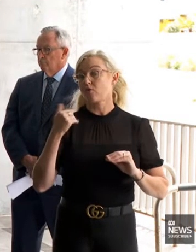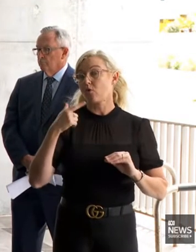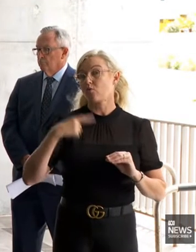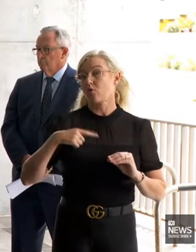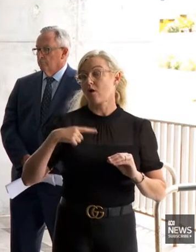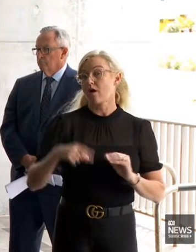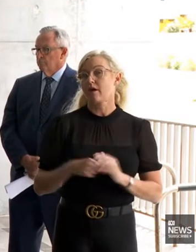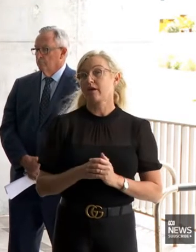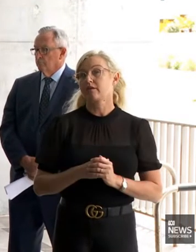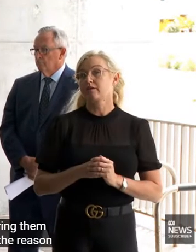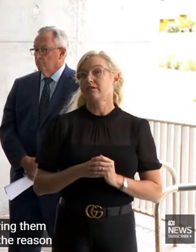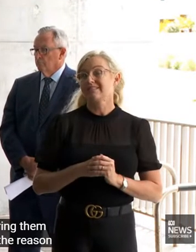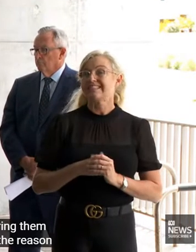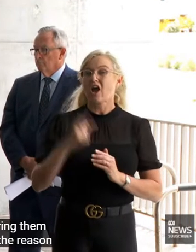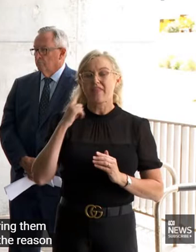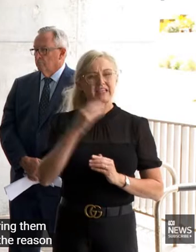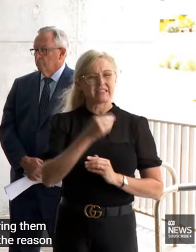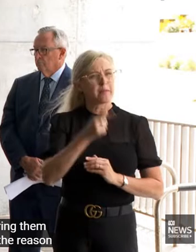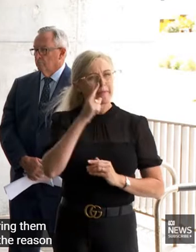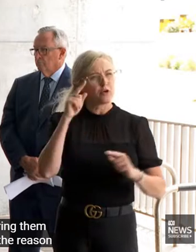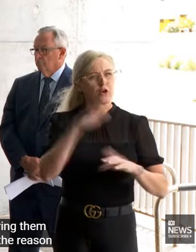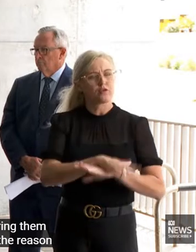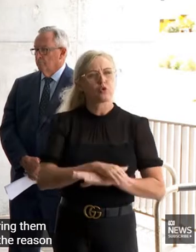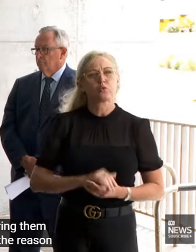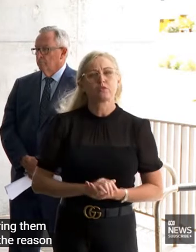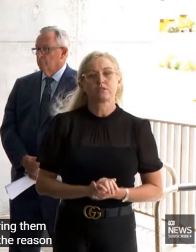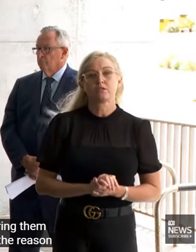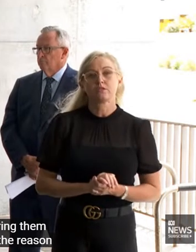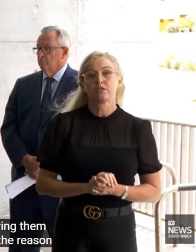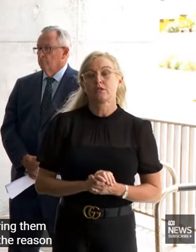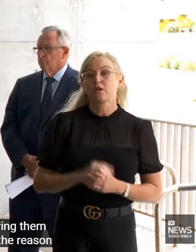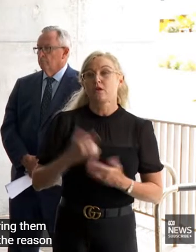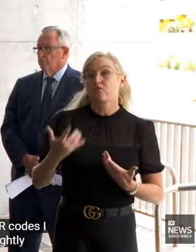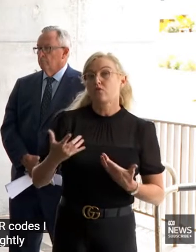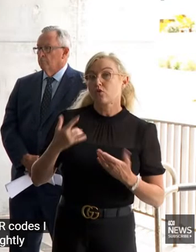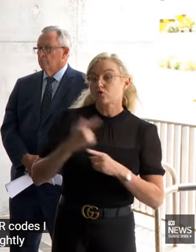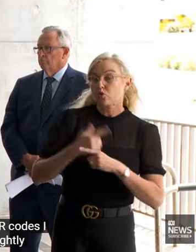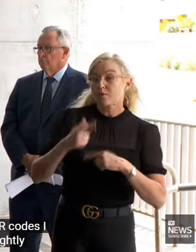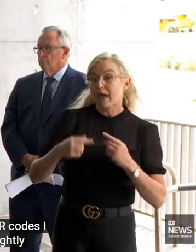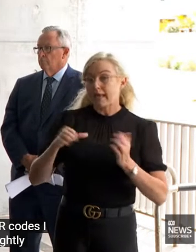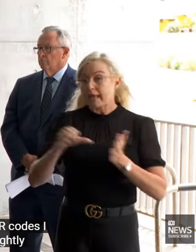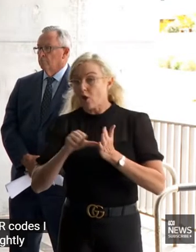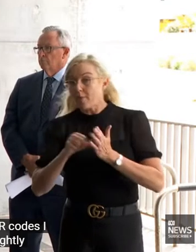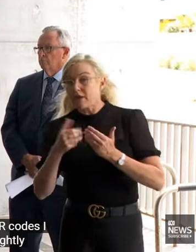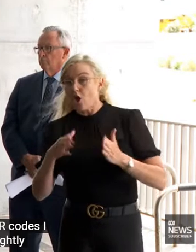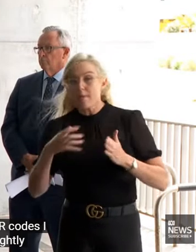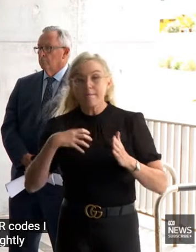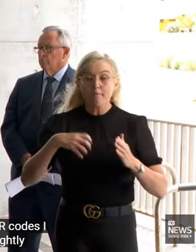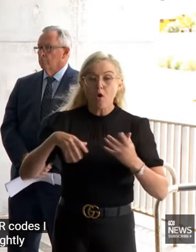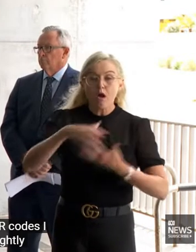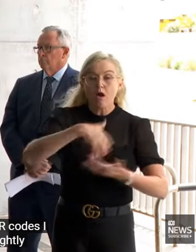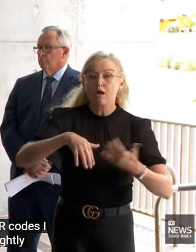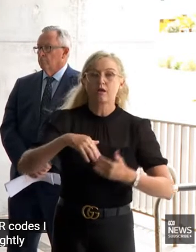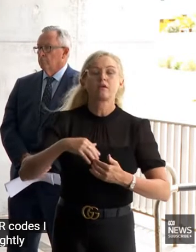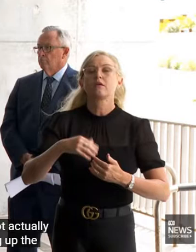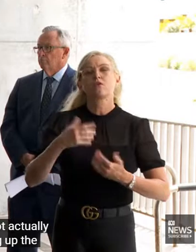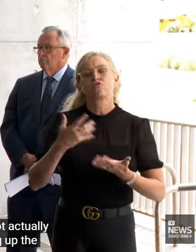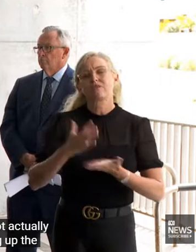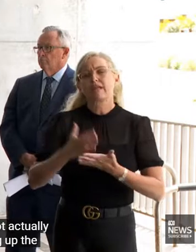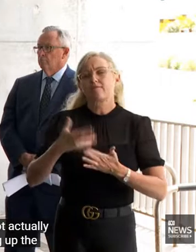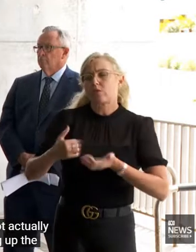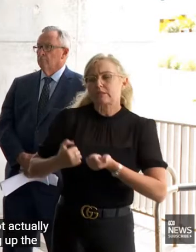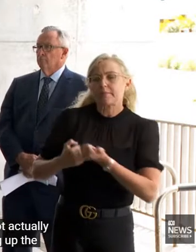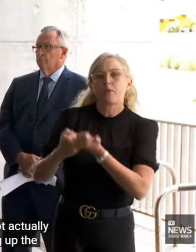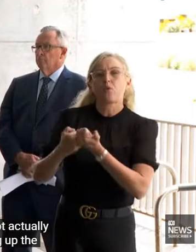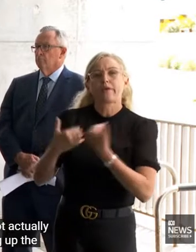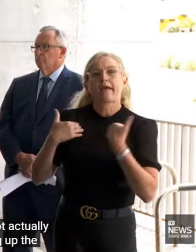codes I think has been slightly misunderstood. It's not actually in terms of opening up the economy, it's to provide that support to the health system.